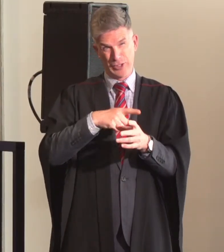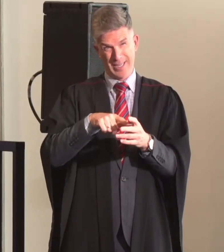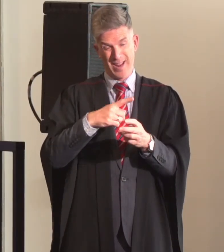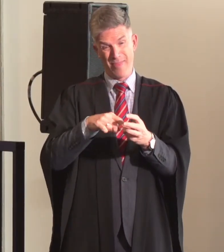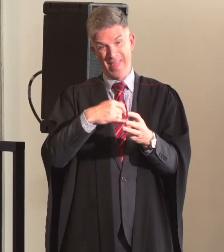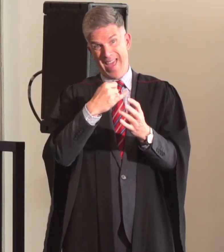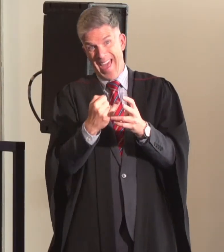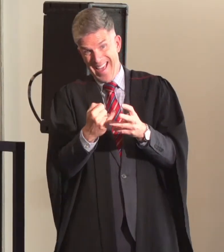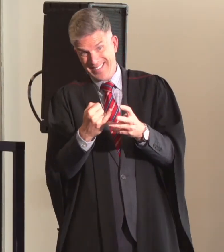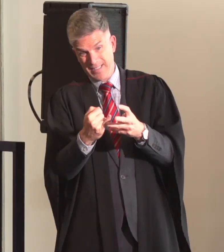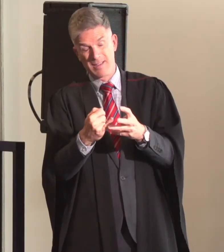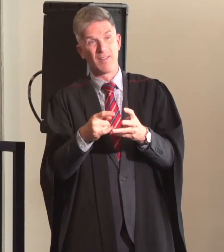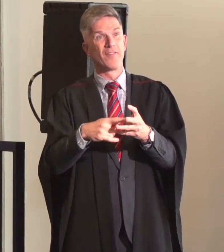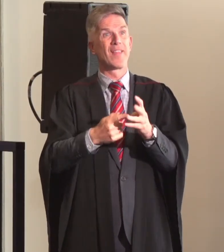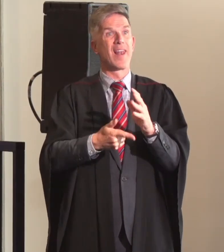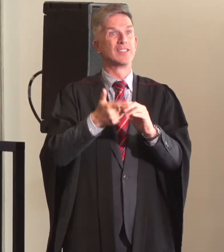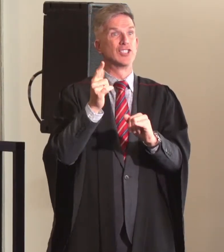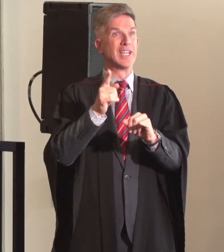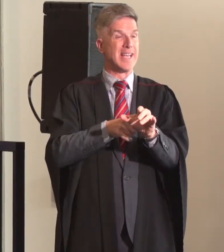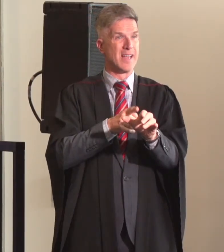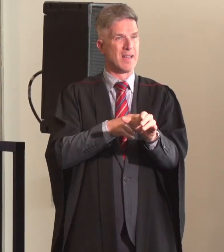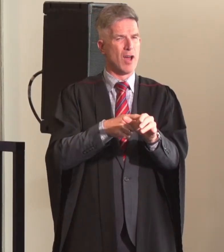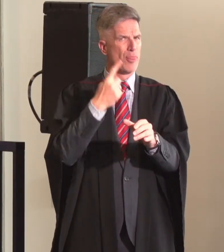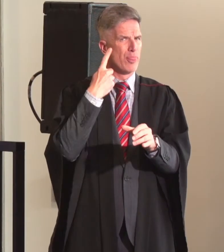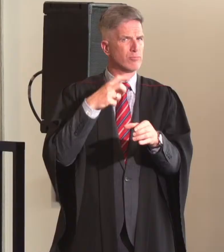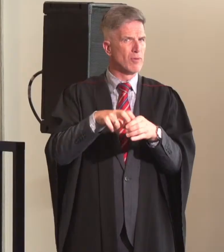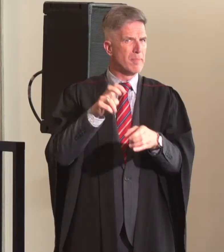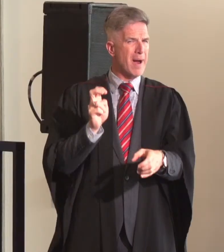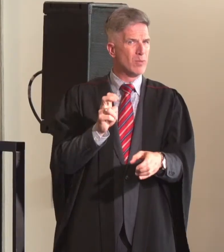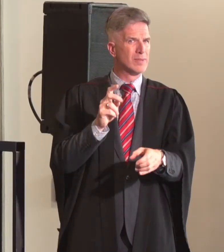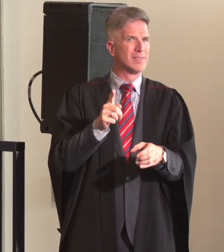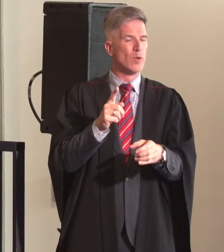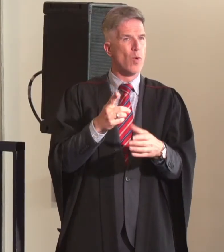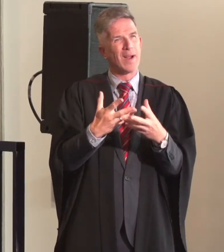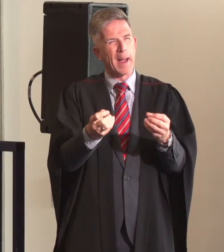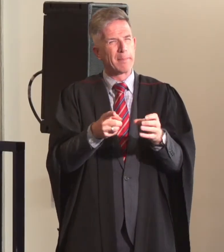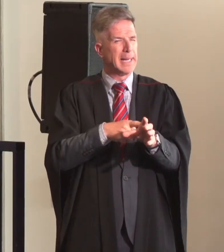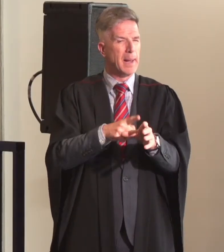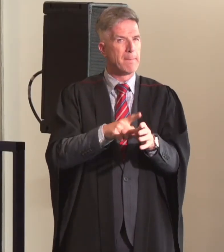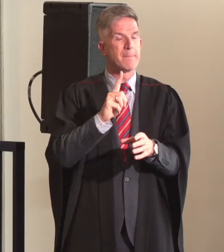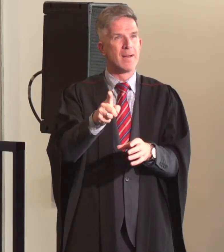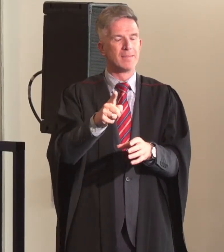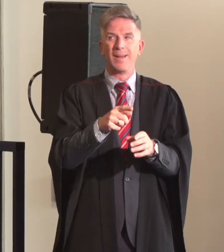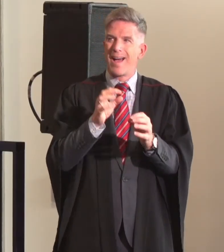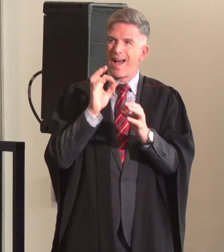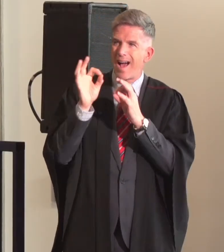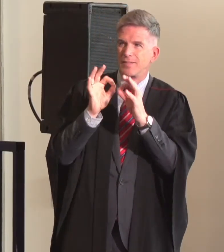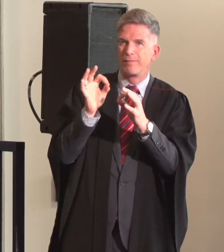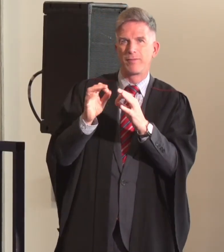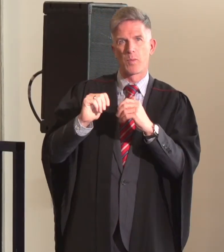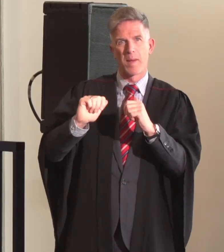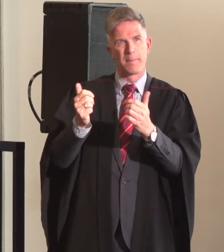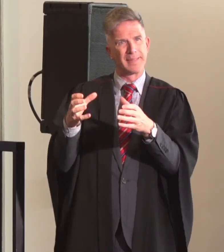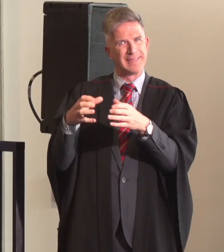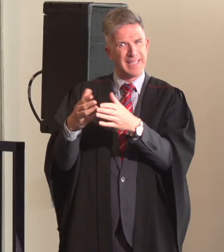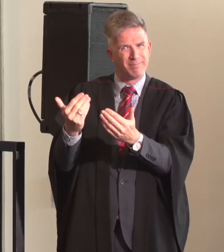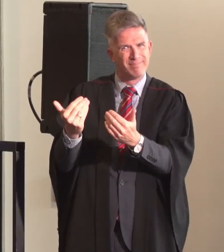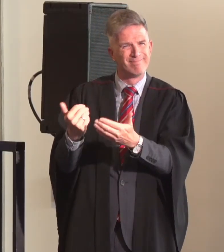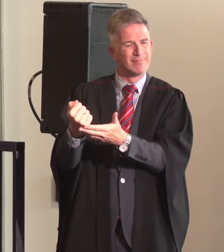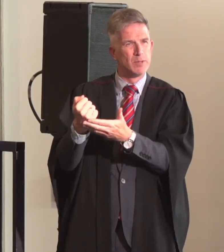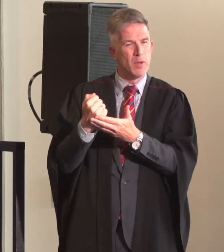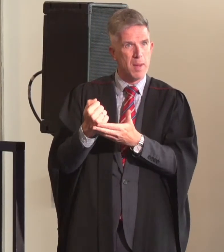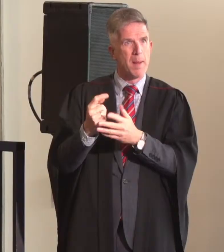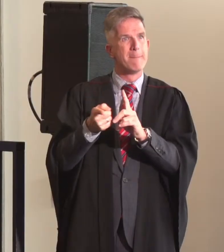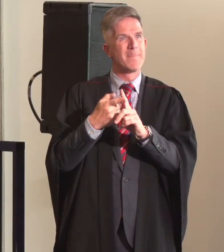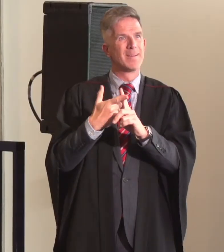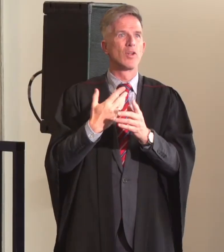point where I did consider dropping out or taking a gap year at a minimum. However, I took a massive step and reached out for support from the wellbeing team here, and also went further and got